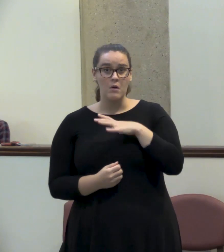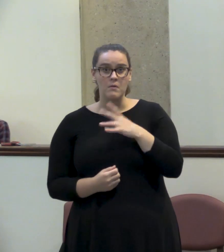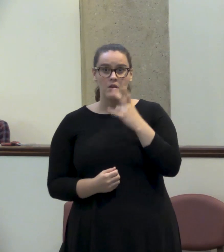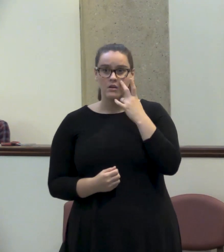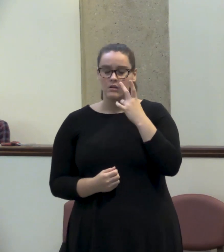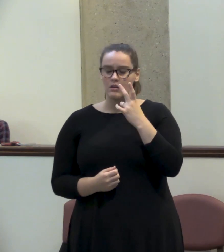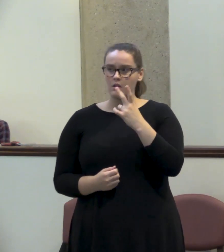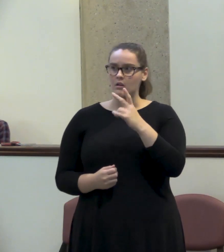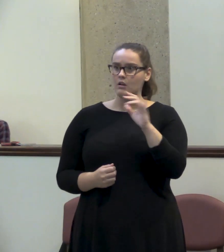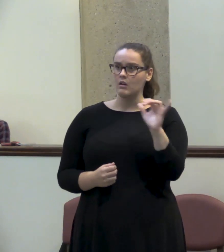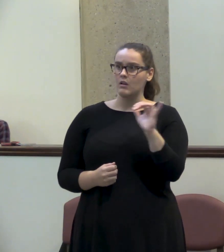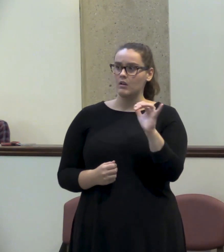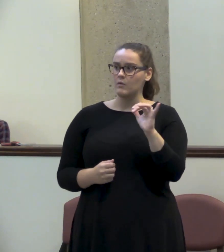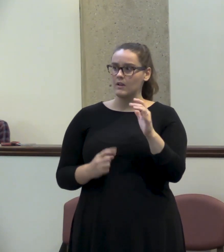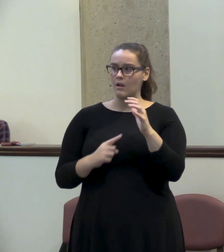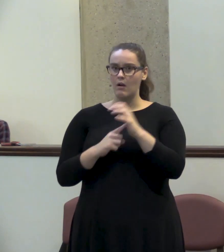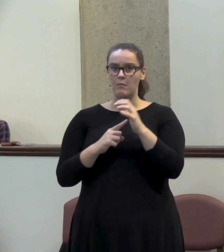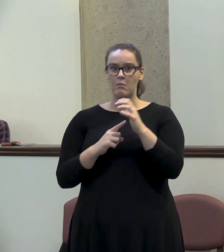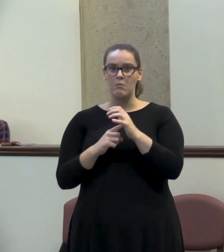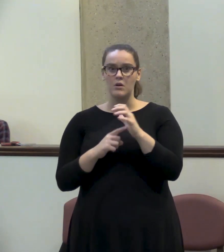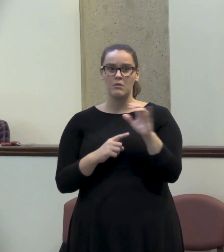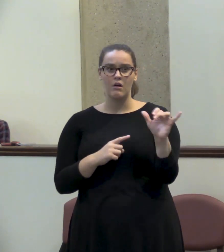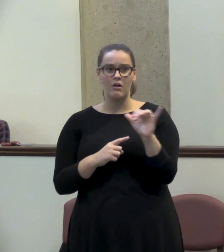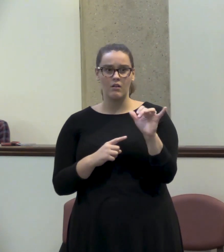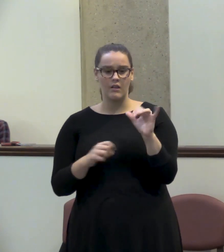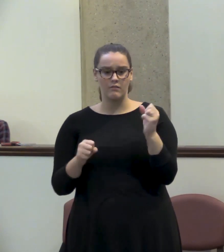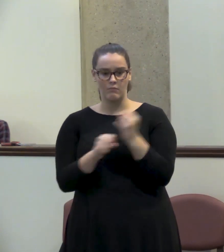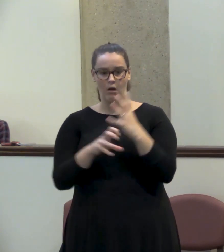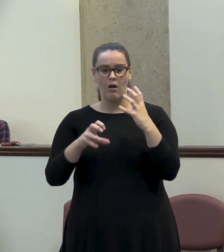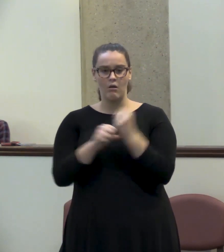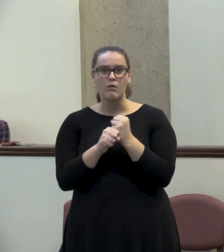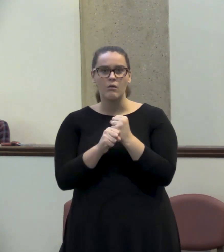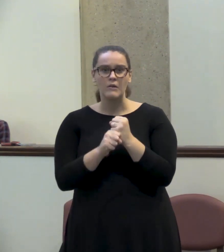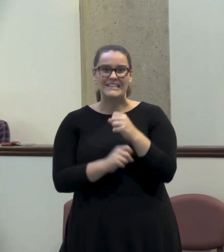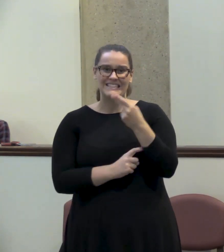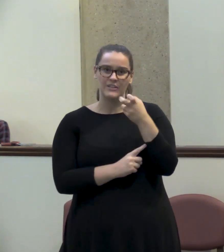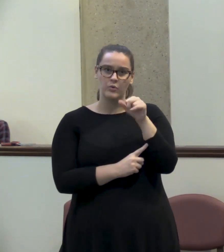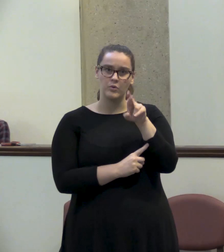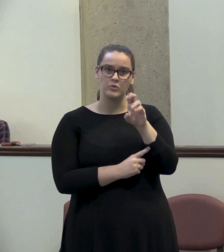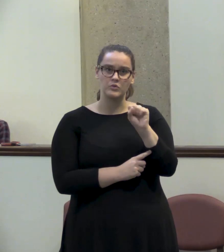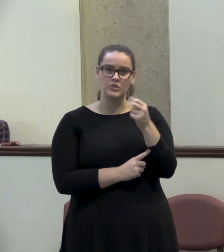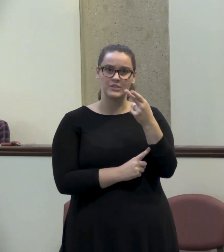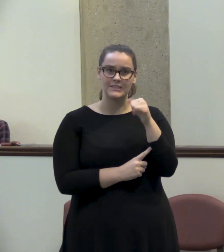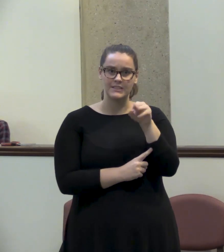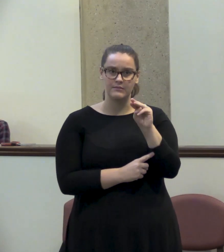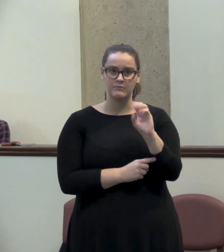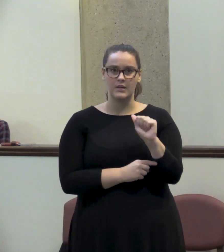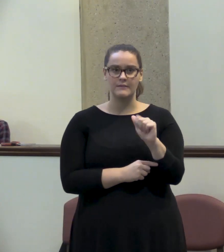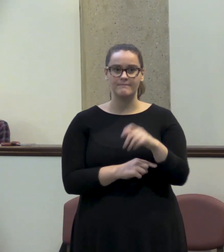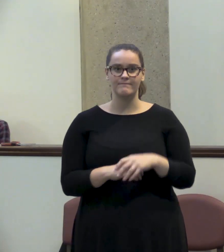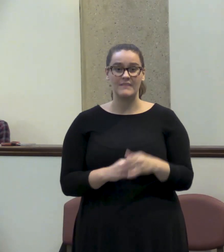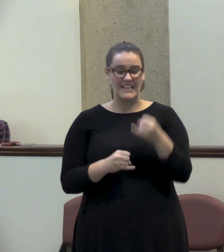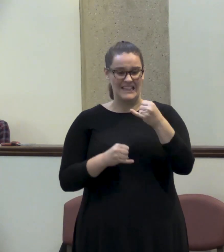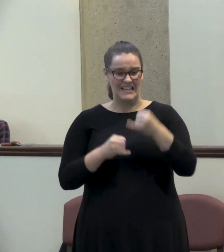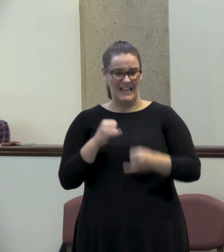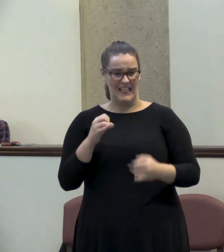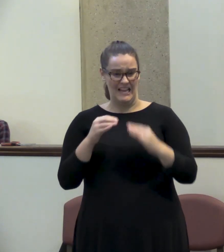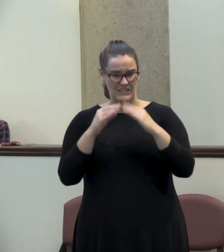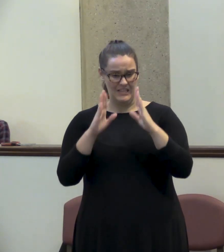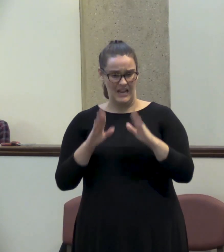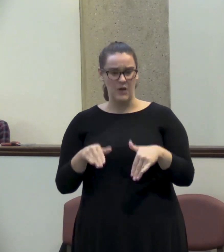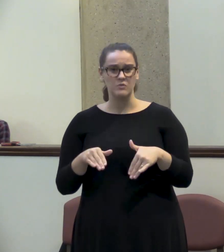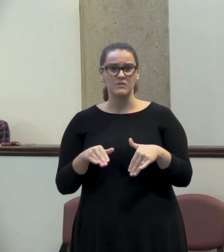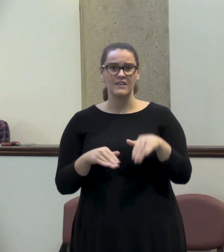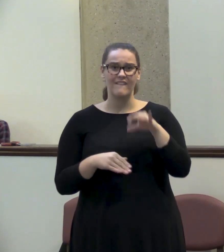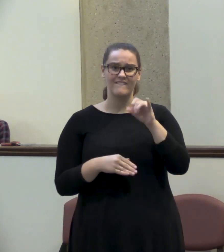cloud like a bomb at Hiroshima. In the 1990s, the last house in Fairfield stood